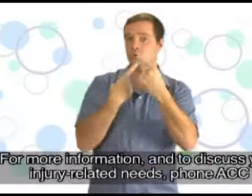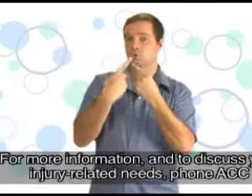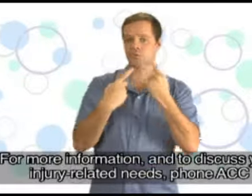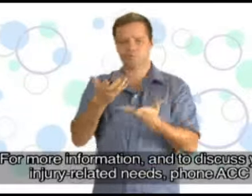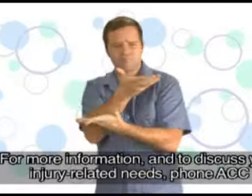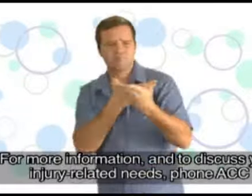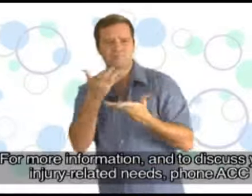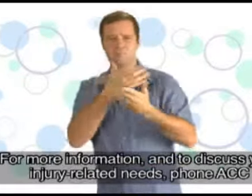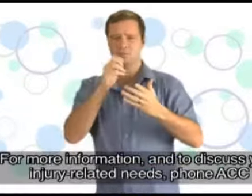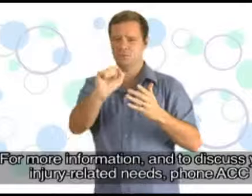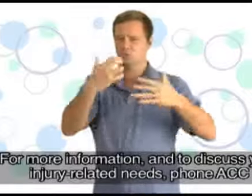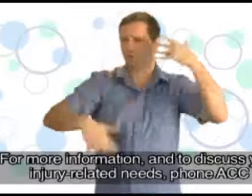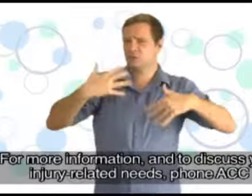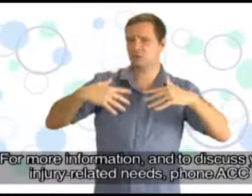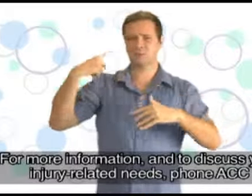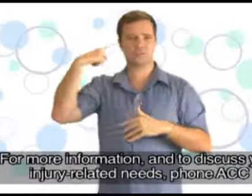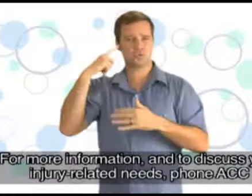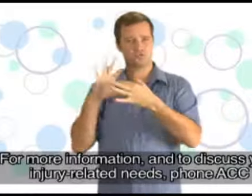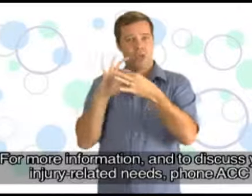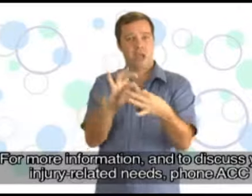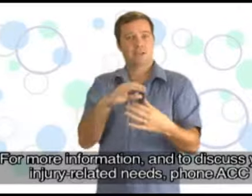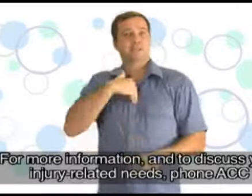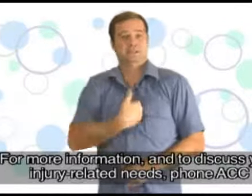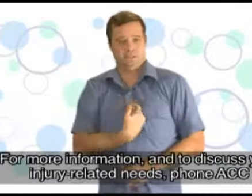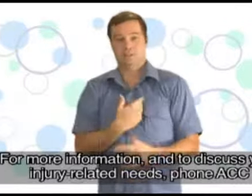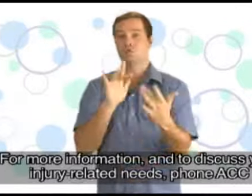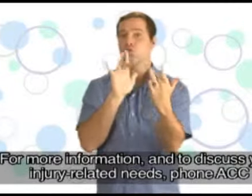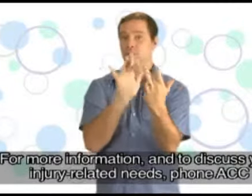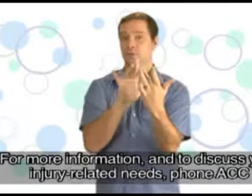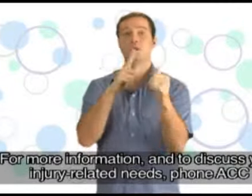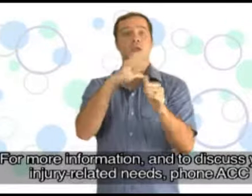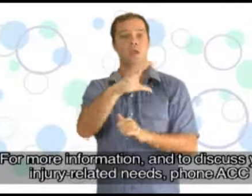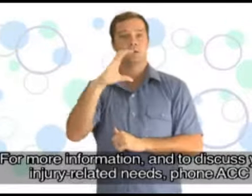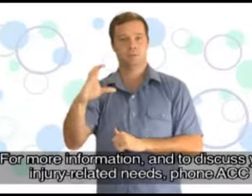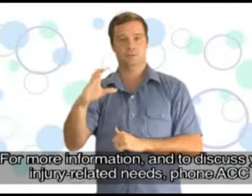For more information and to discuss your injury-related needs, phone ACC